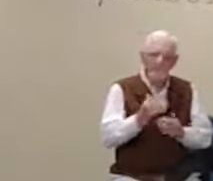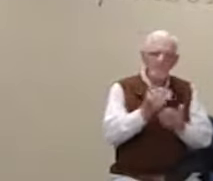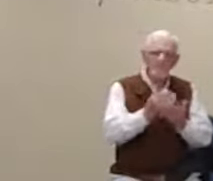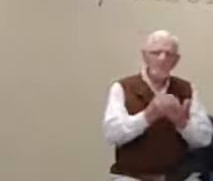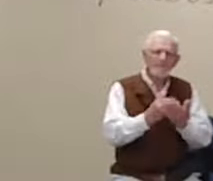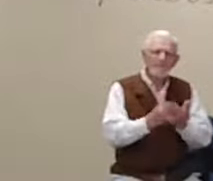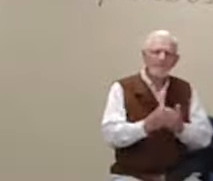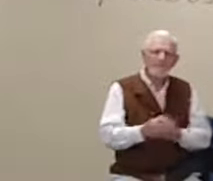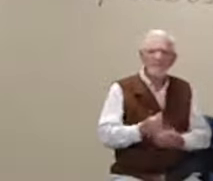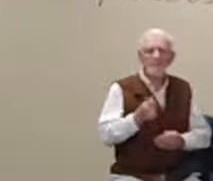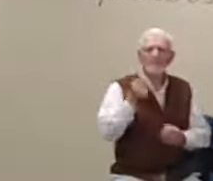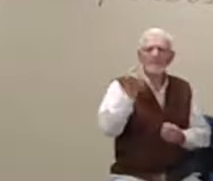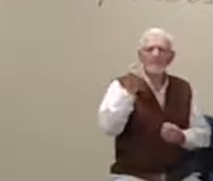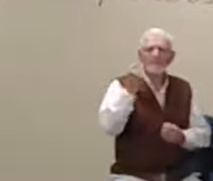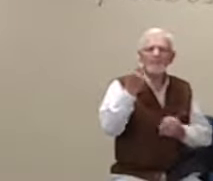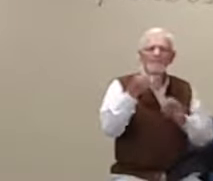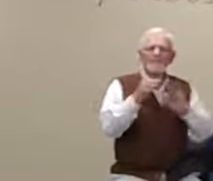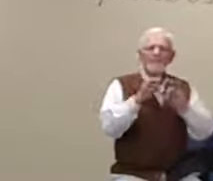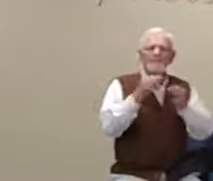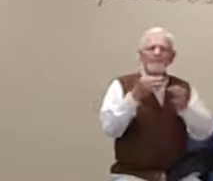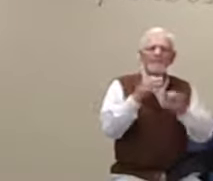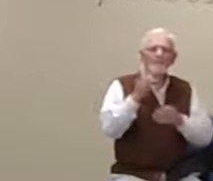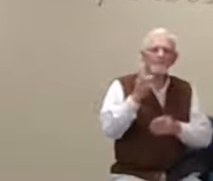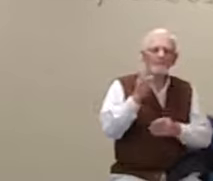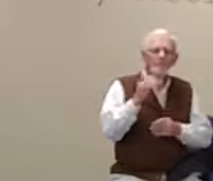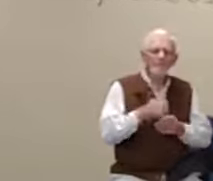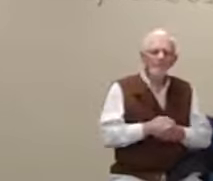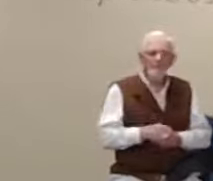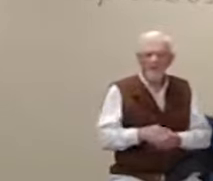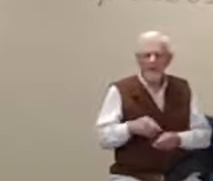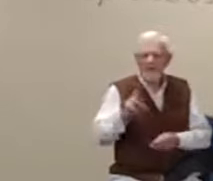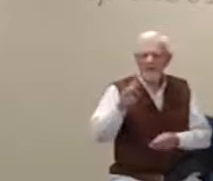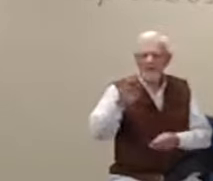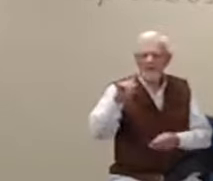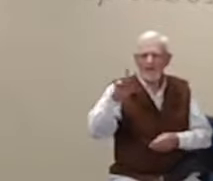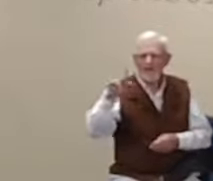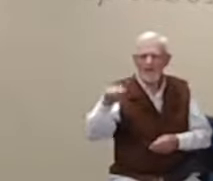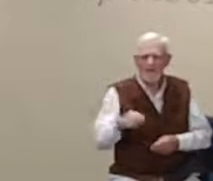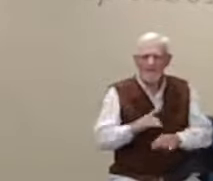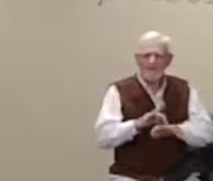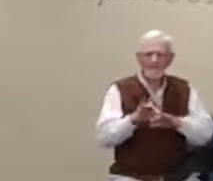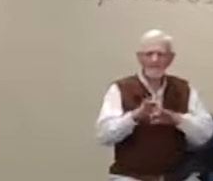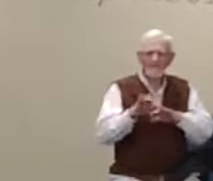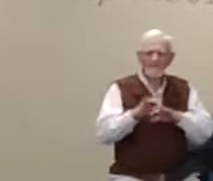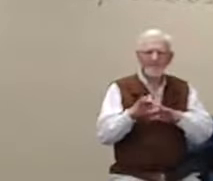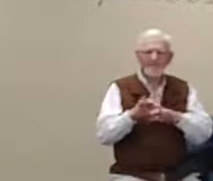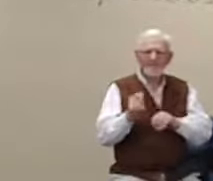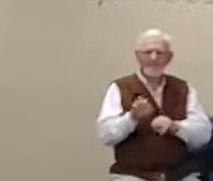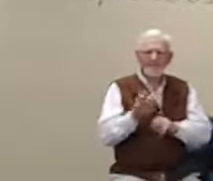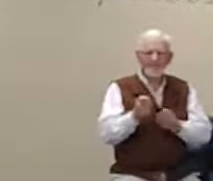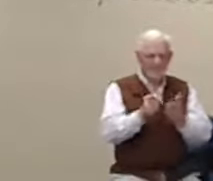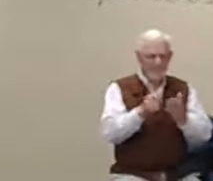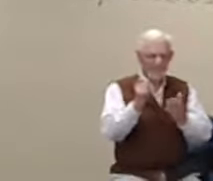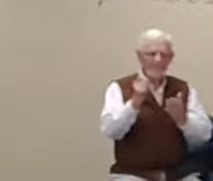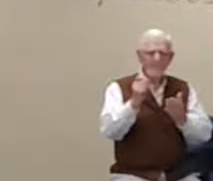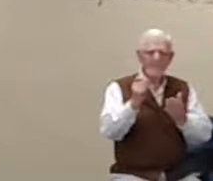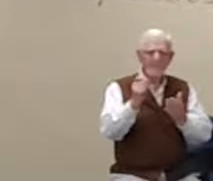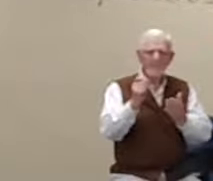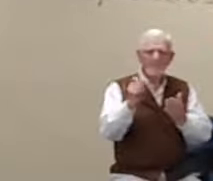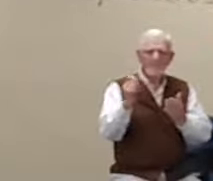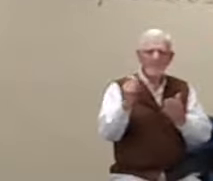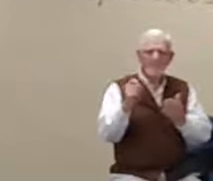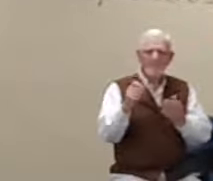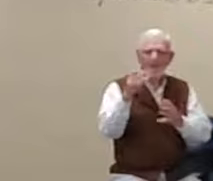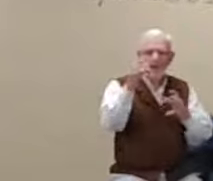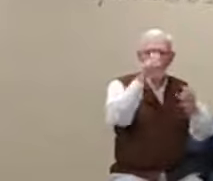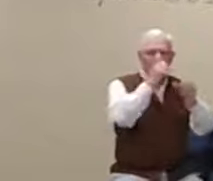and methodology. But when it gets so ritualistic, it becomes empty and it just becomes checking things off on a list. You've missed